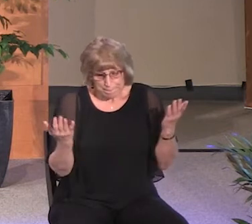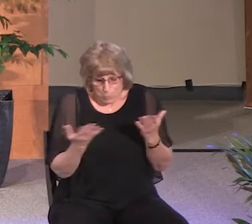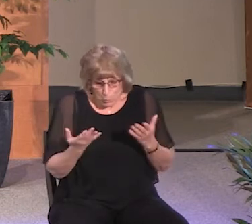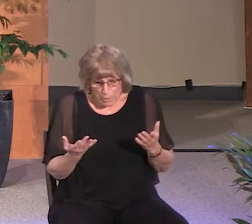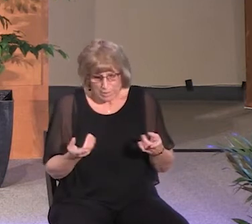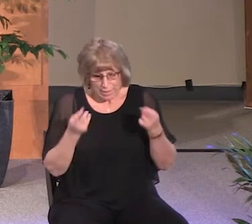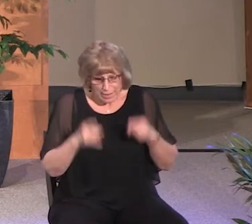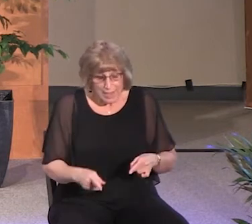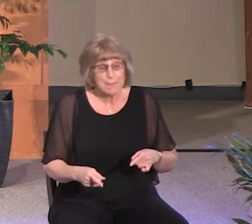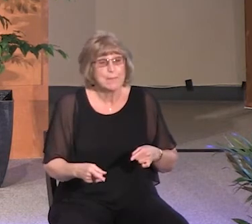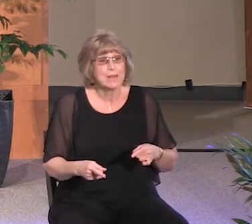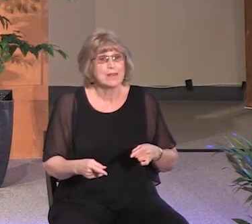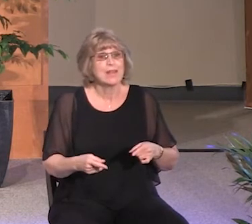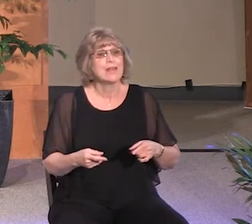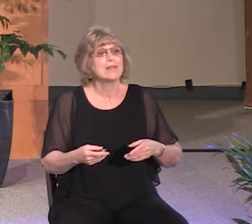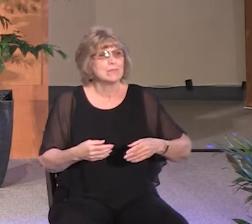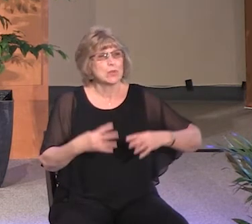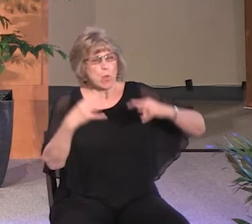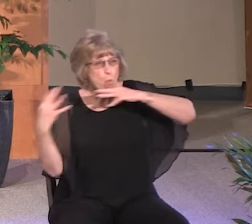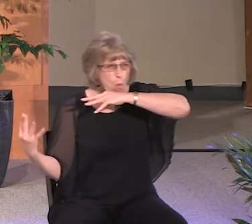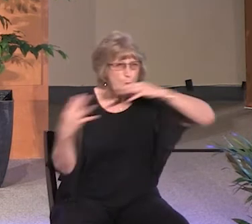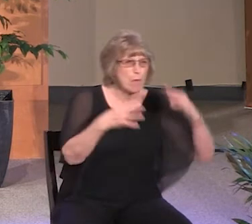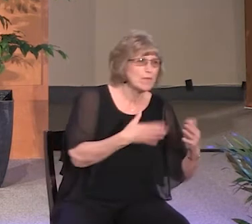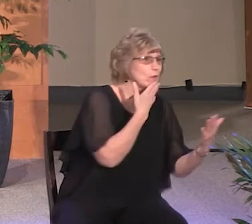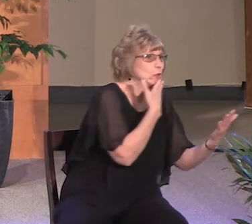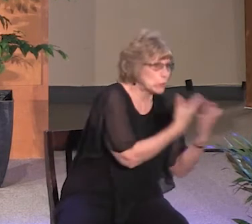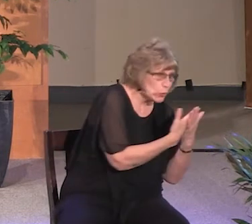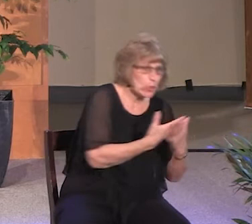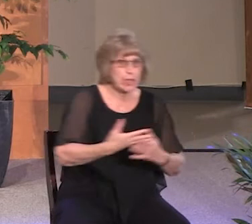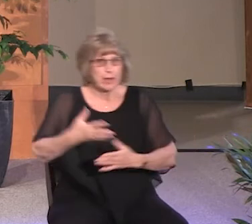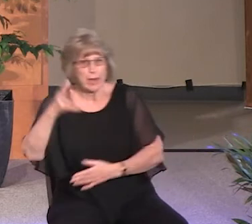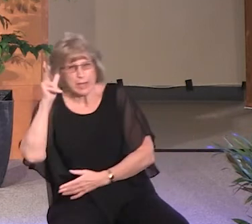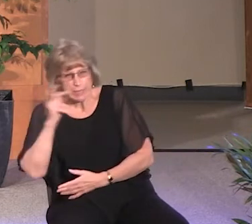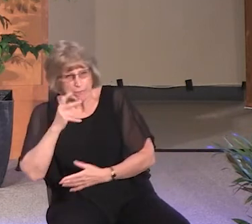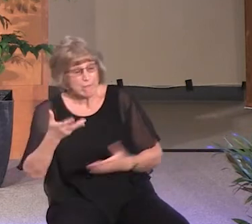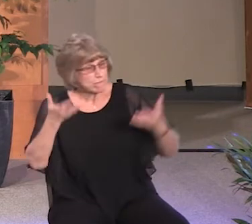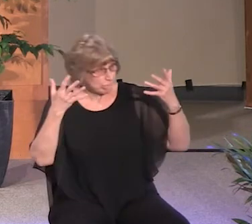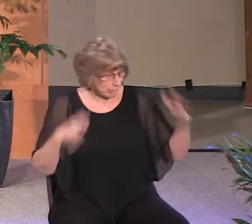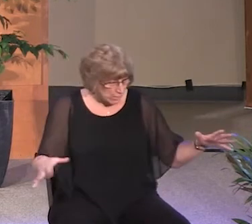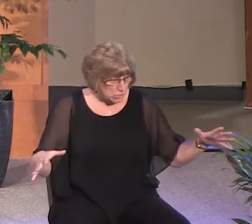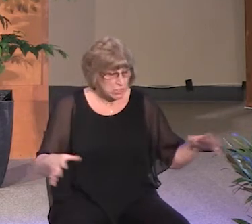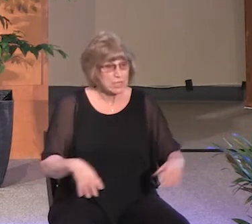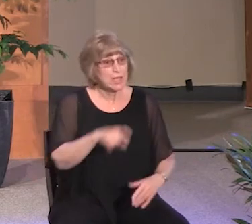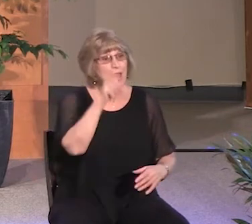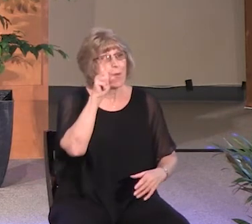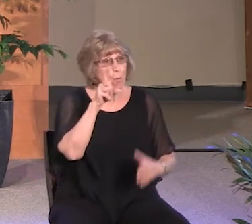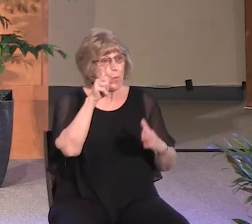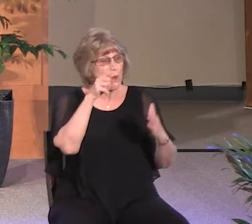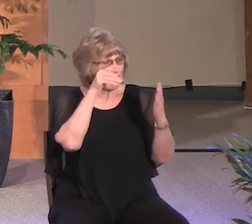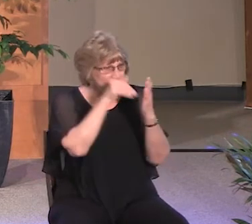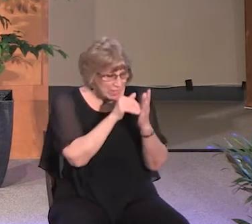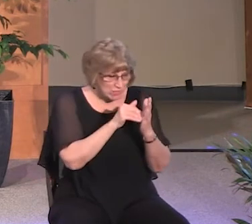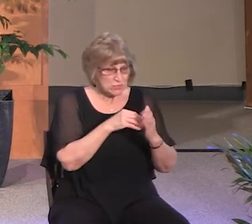apocalyptic war between good and evil. And then after the 1,000 years of peace. And then after that, the kingdom